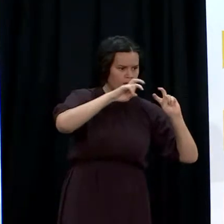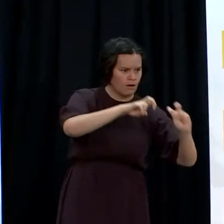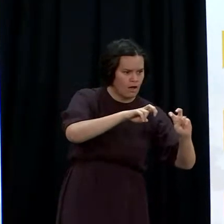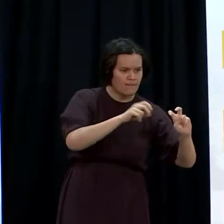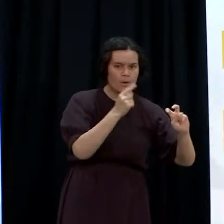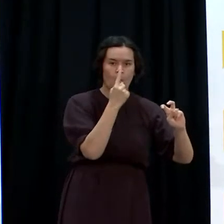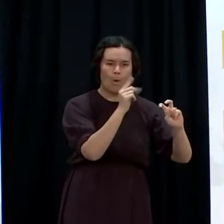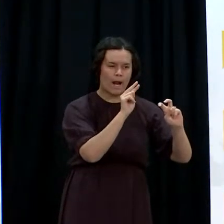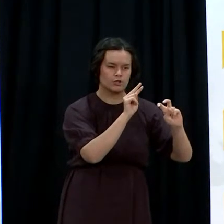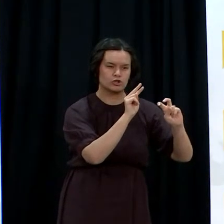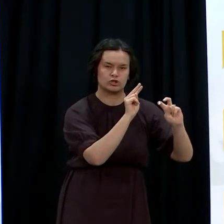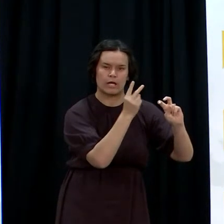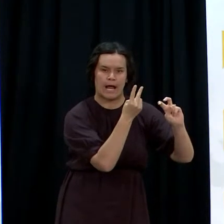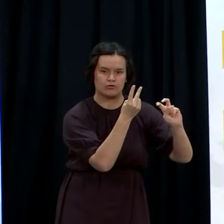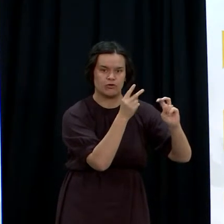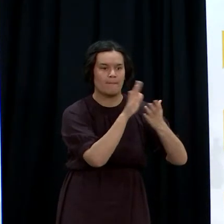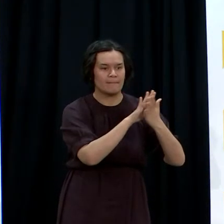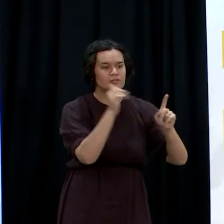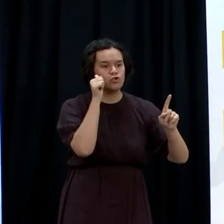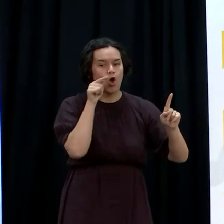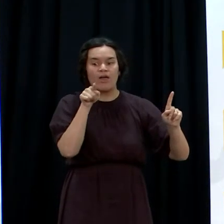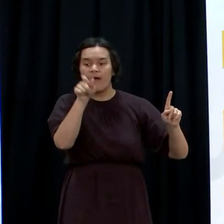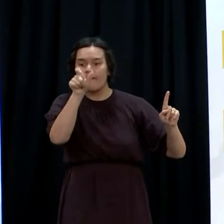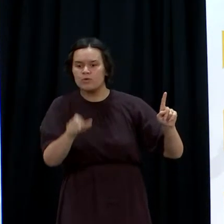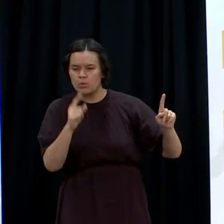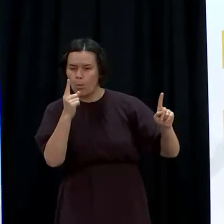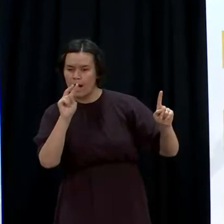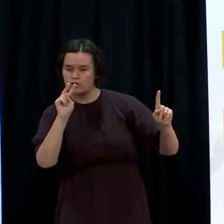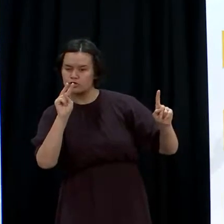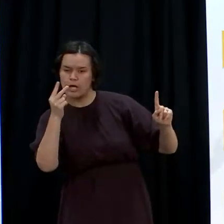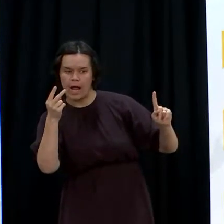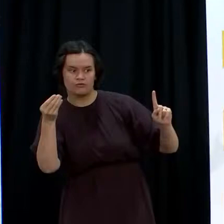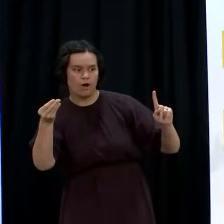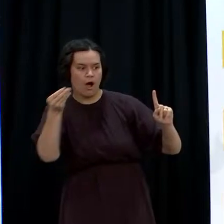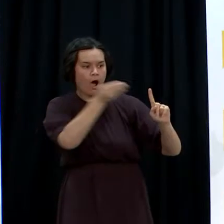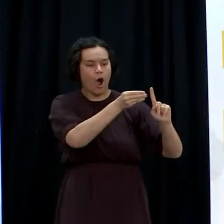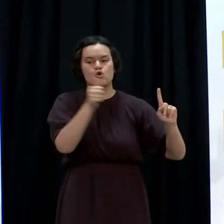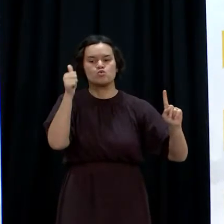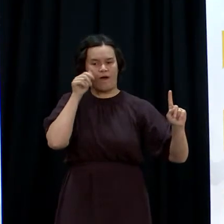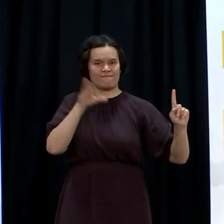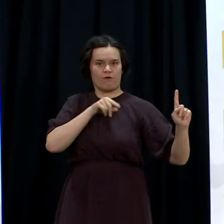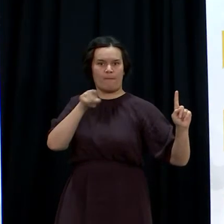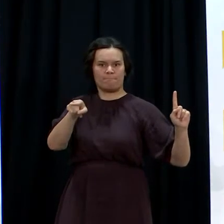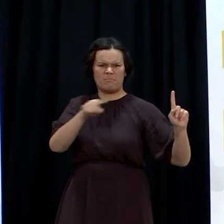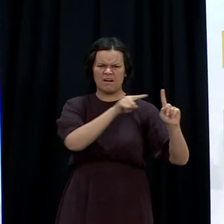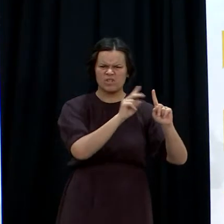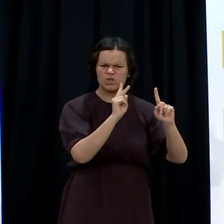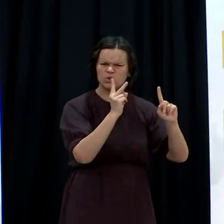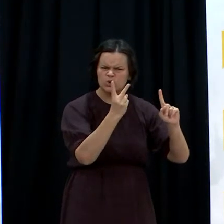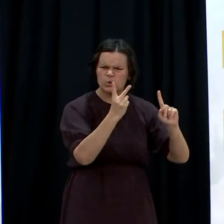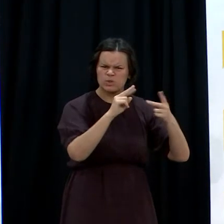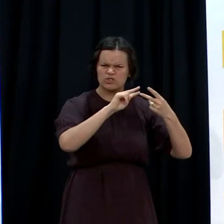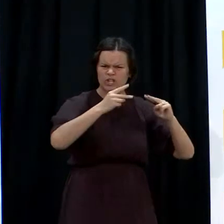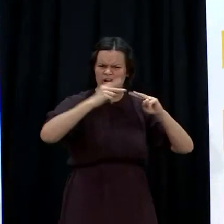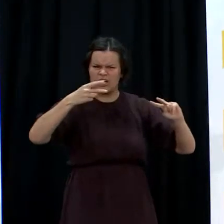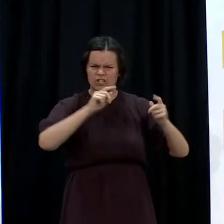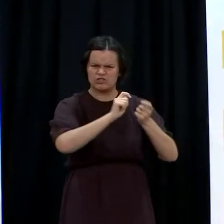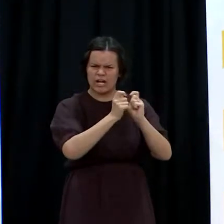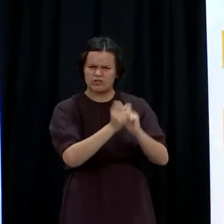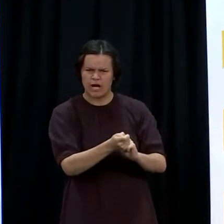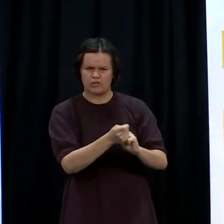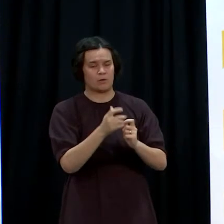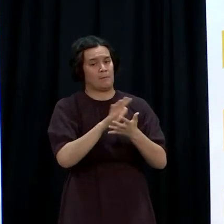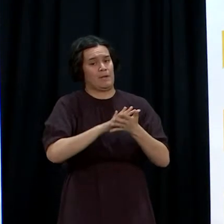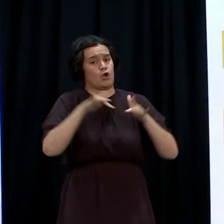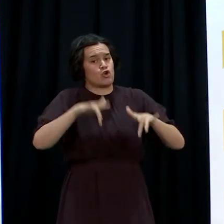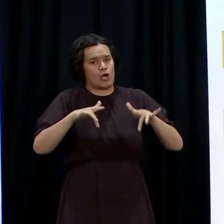between, so a link between those original cases and these 2 cases. For those people getting a test, if you've been at one of those locations